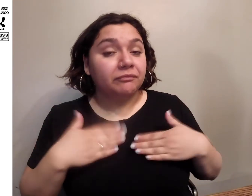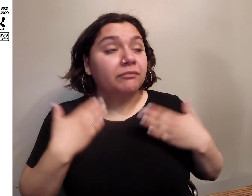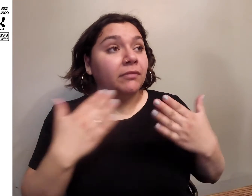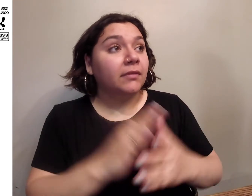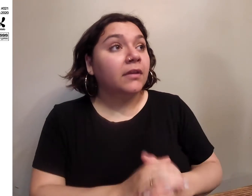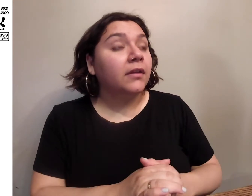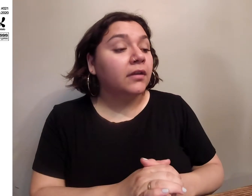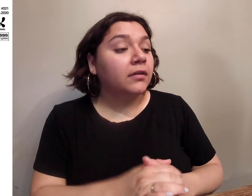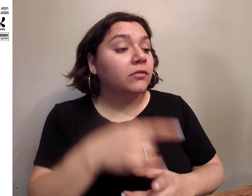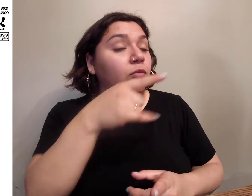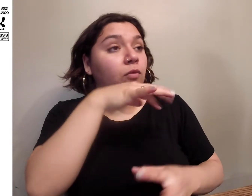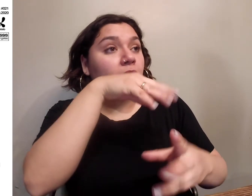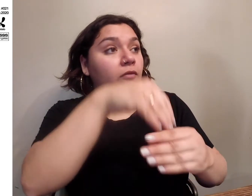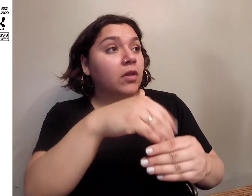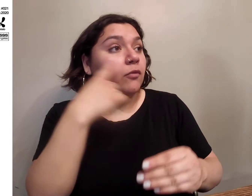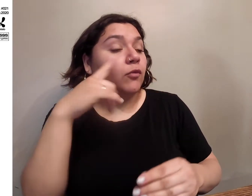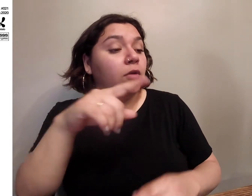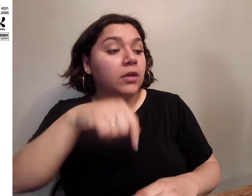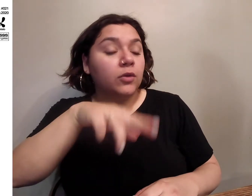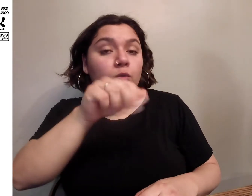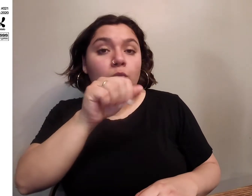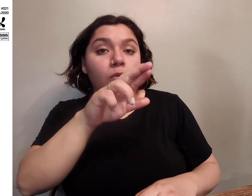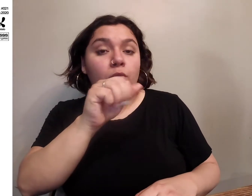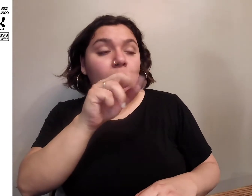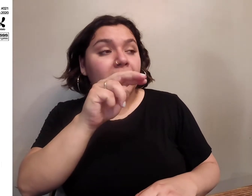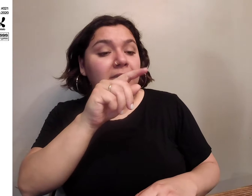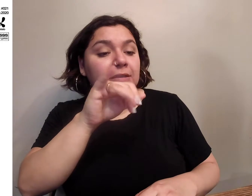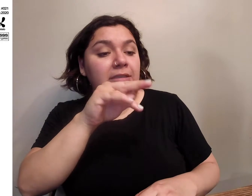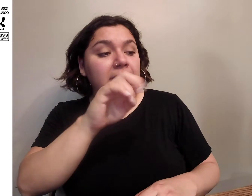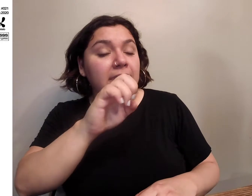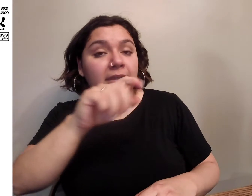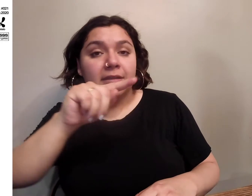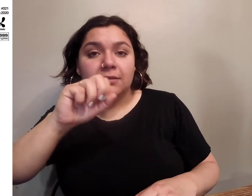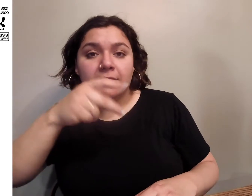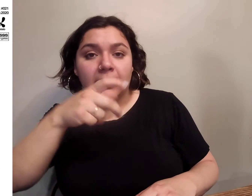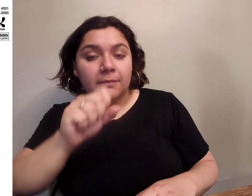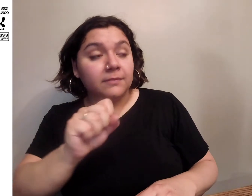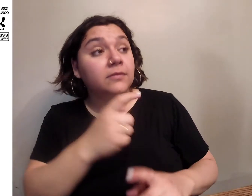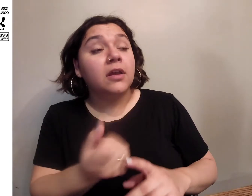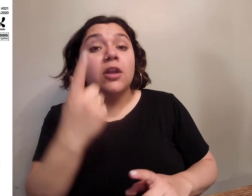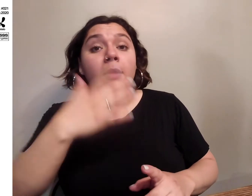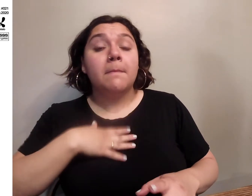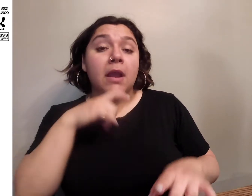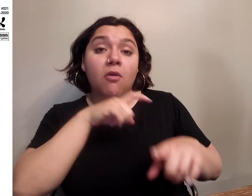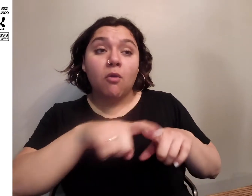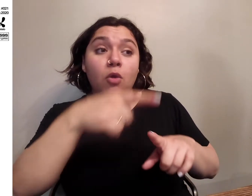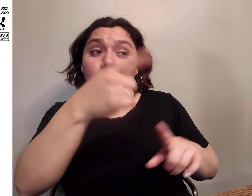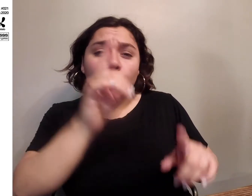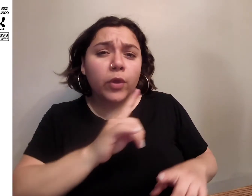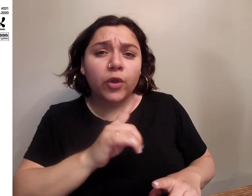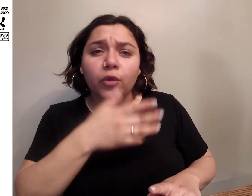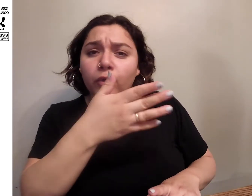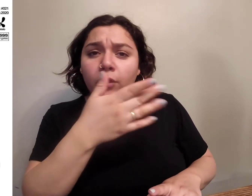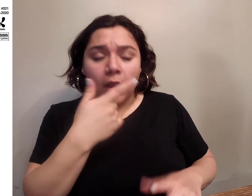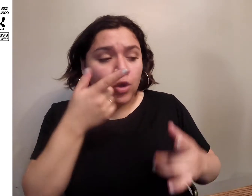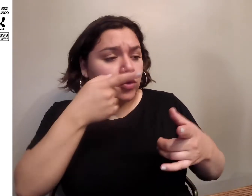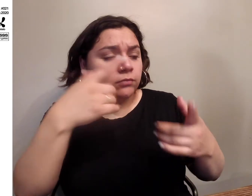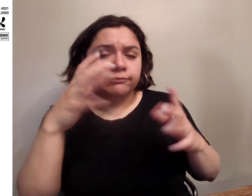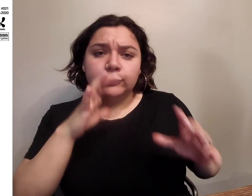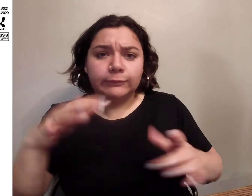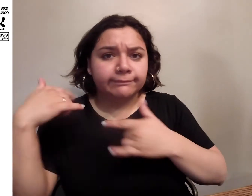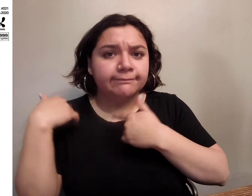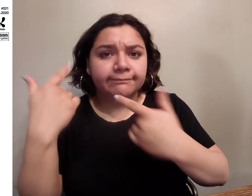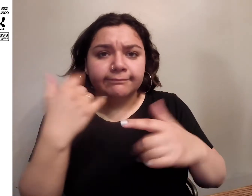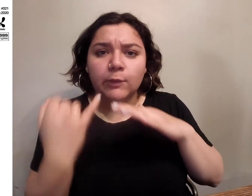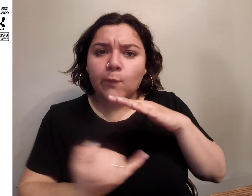you're part of the quarantine tapes. Where does my call reach you, and what have you been doing during